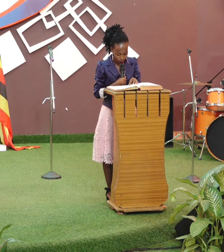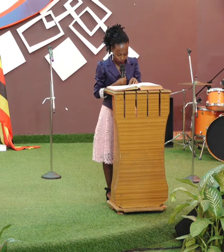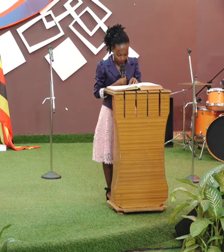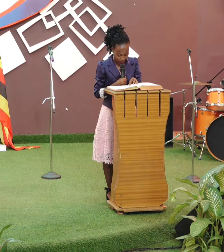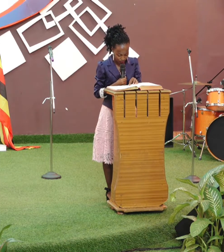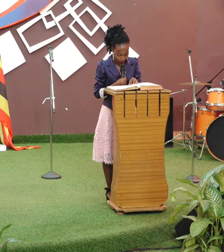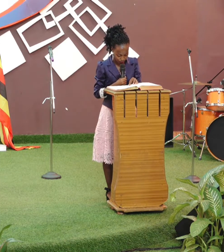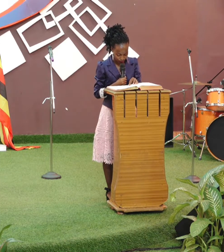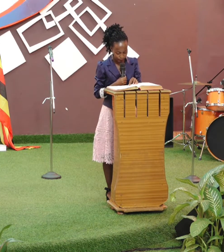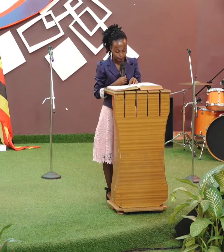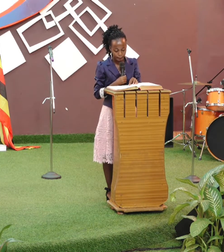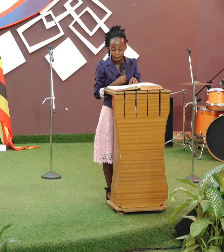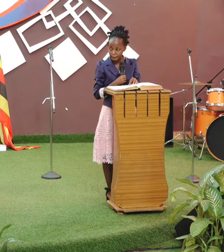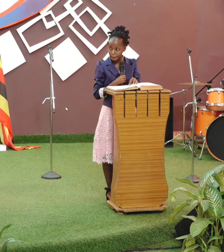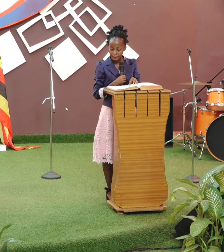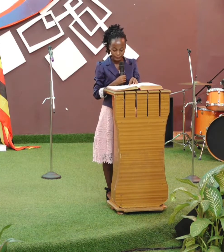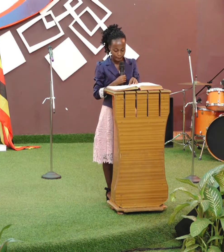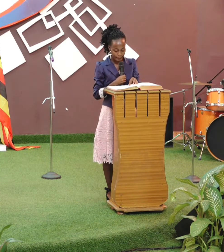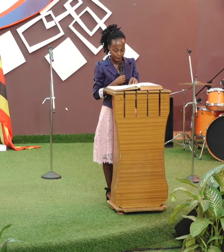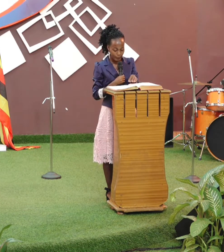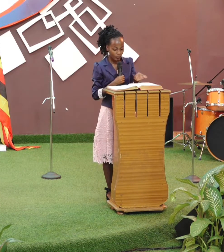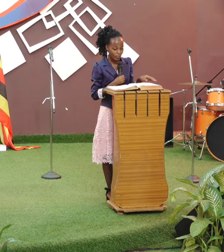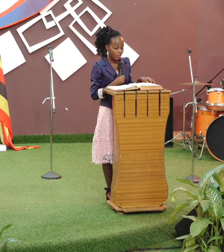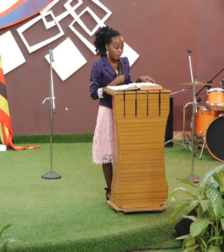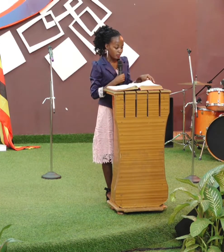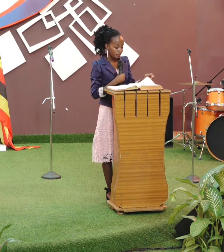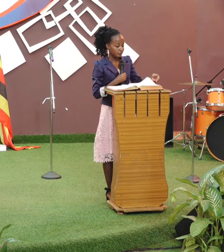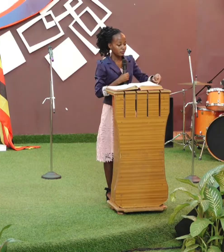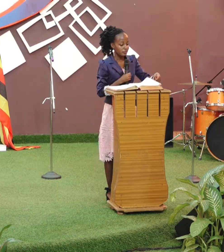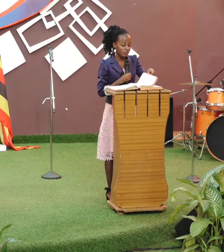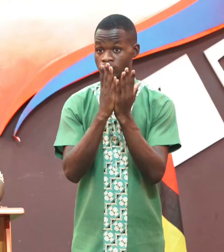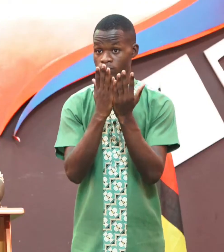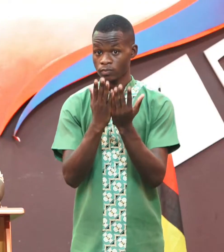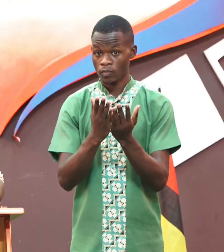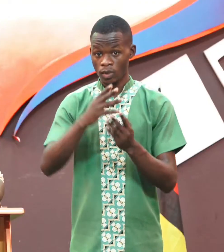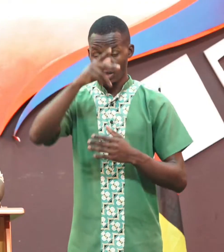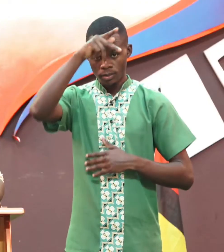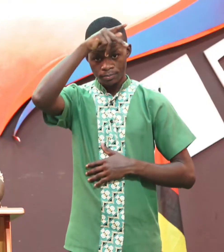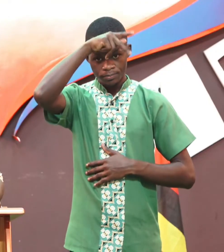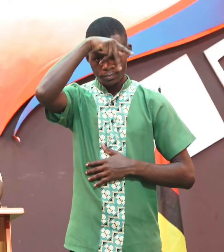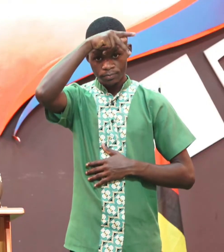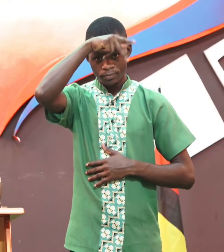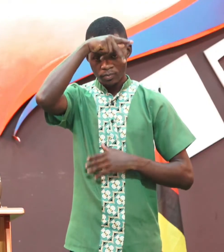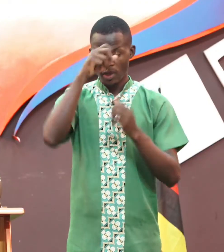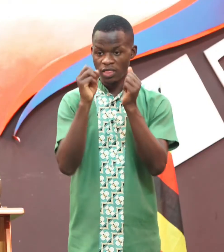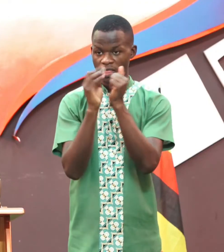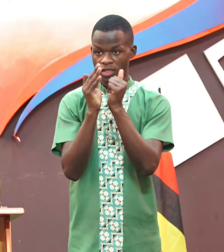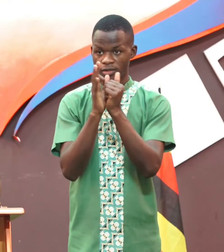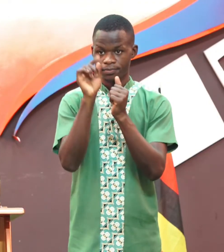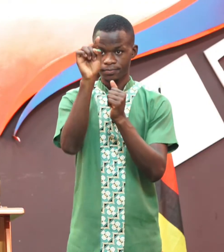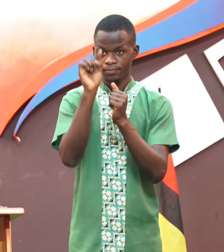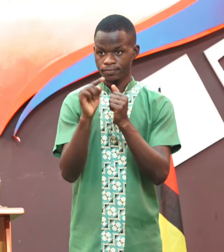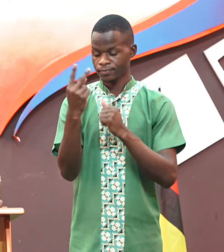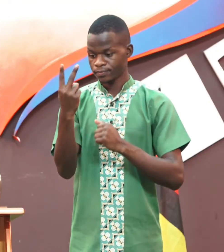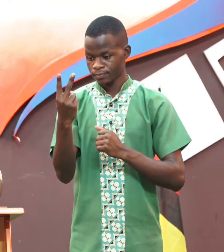lunaku olw'omusango. Proverbs chapter 13 verse 2. Engero 13 olw'okubiri. From